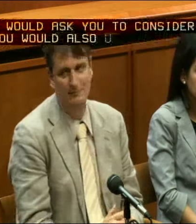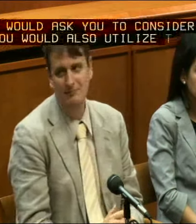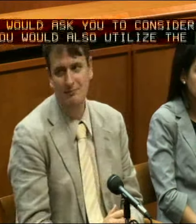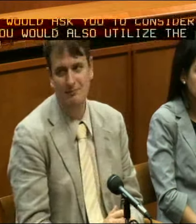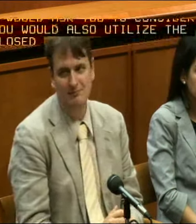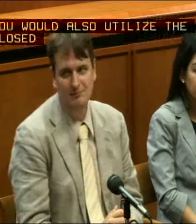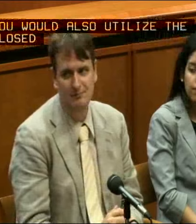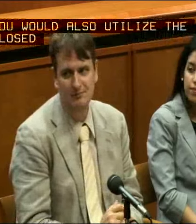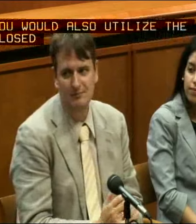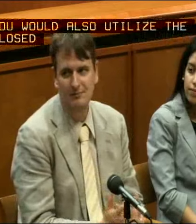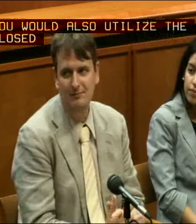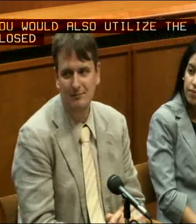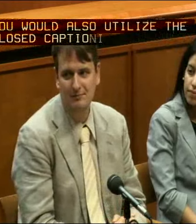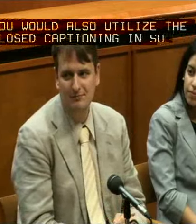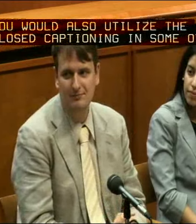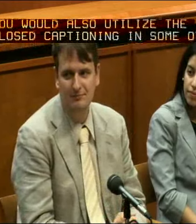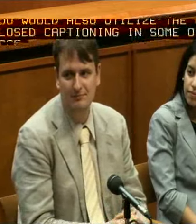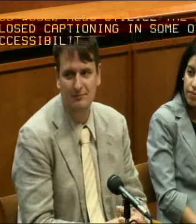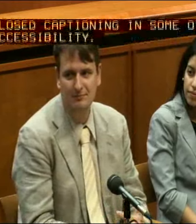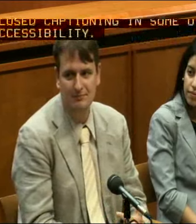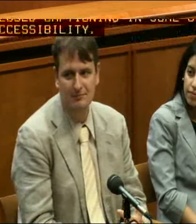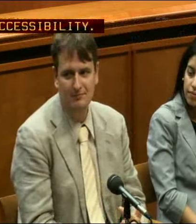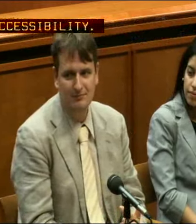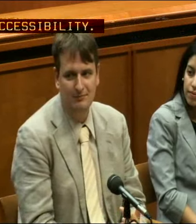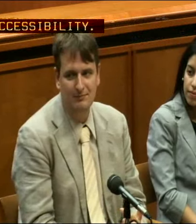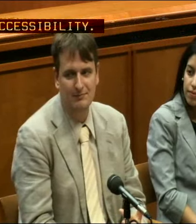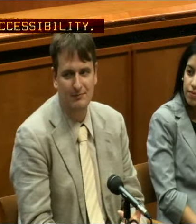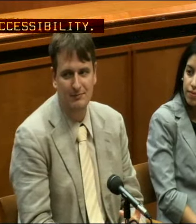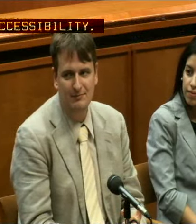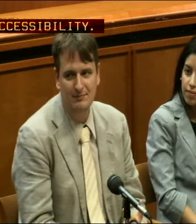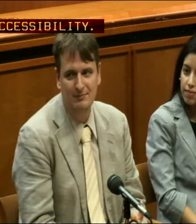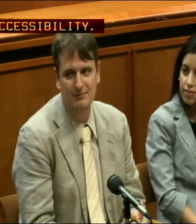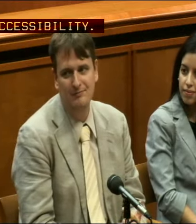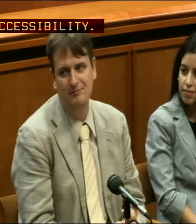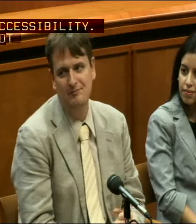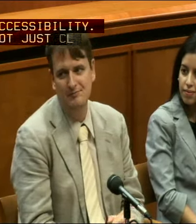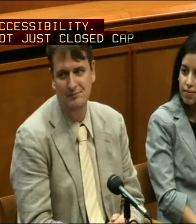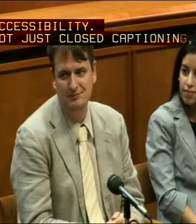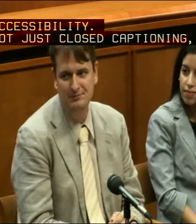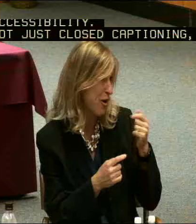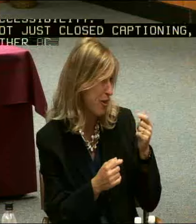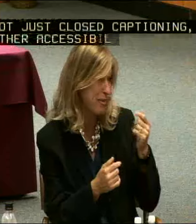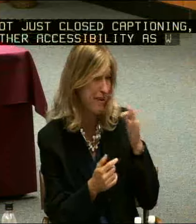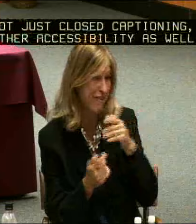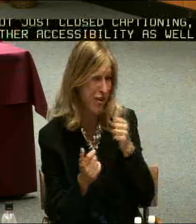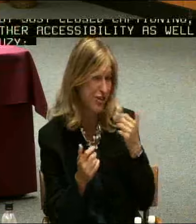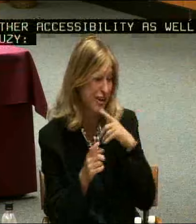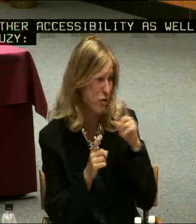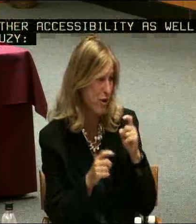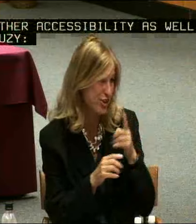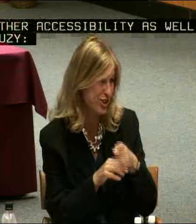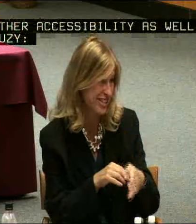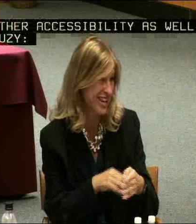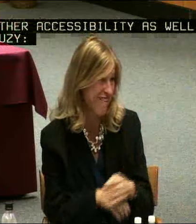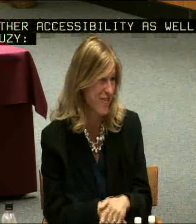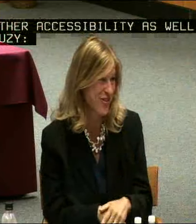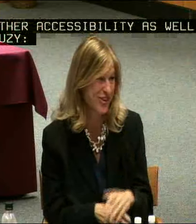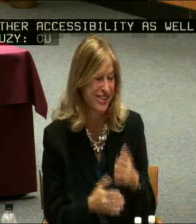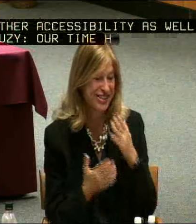accessibility as well. Thank you so much. Our time has run out.